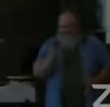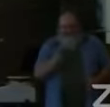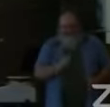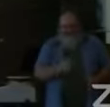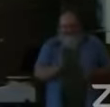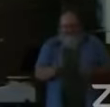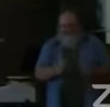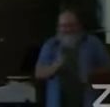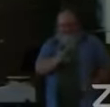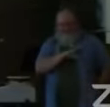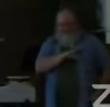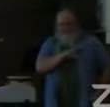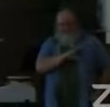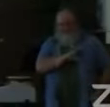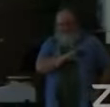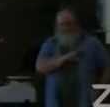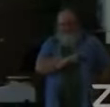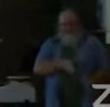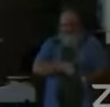there was a cop right behind me.